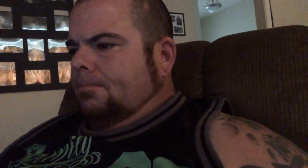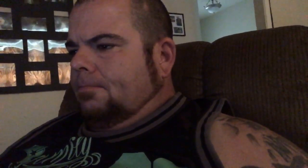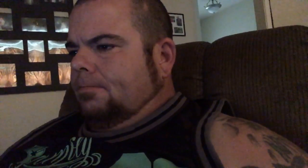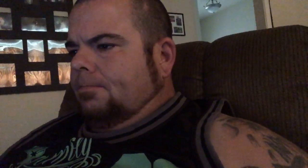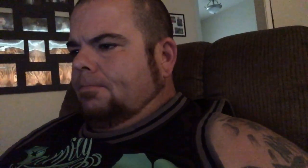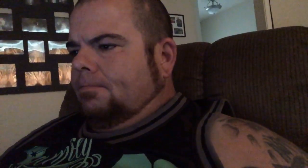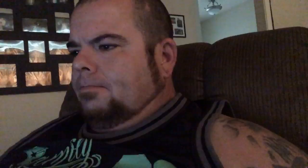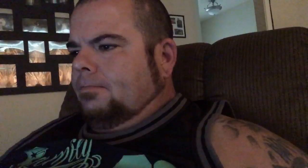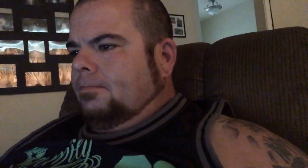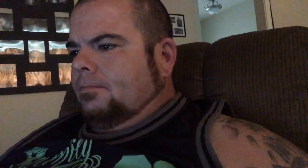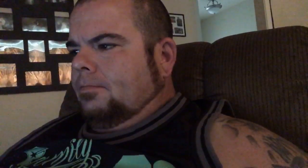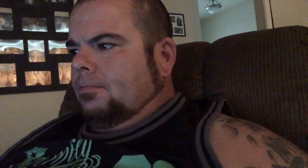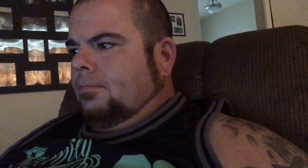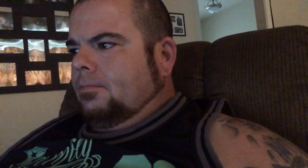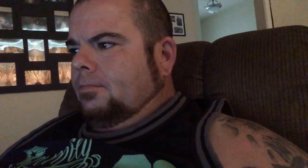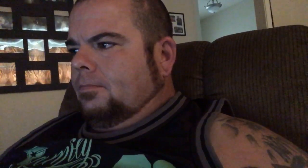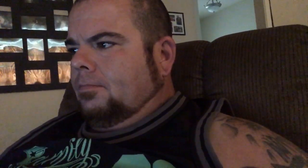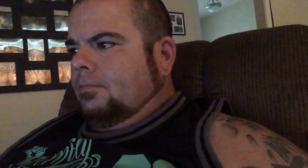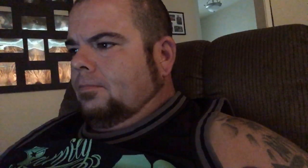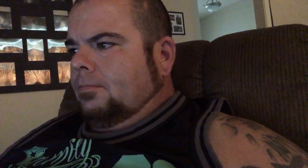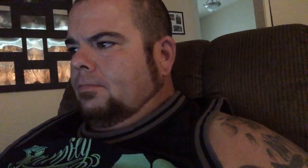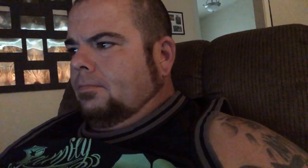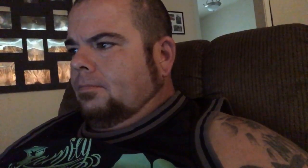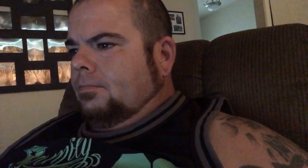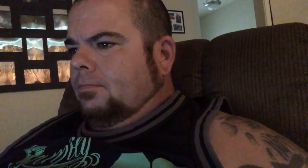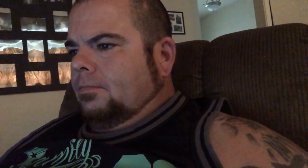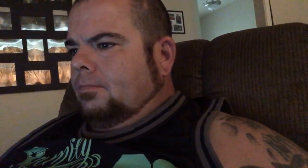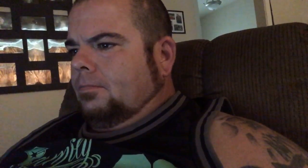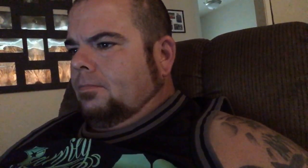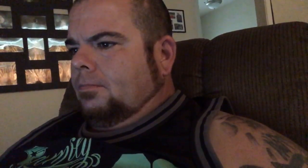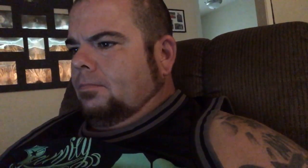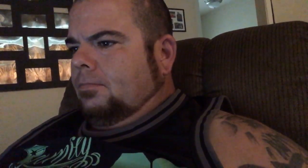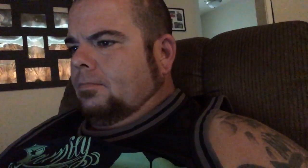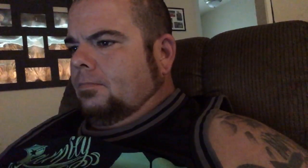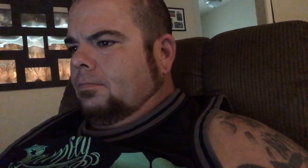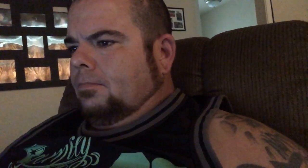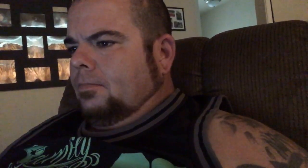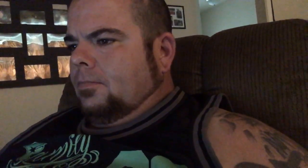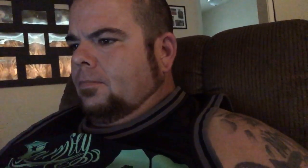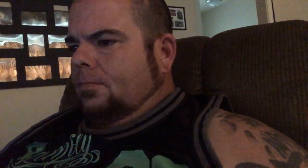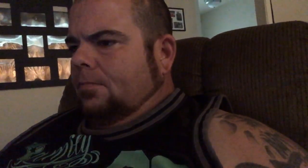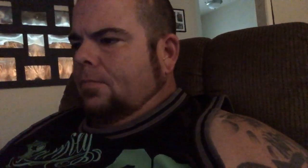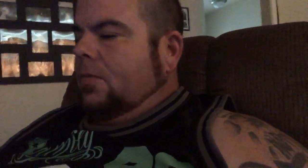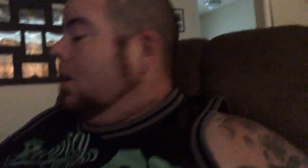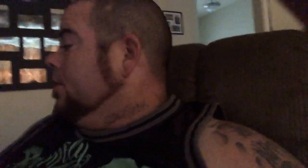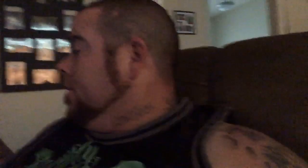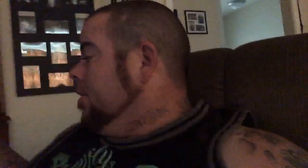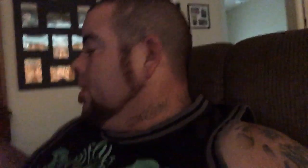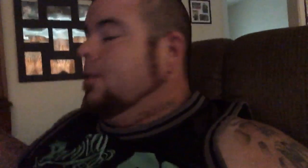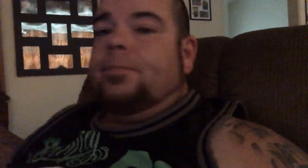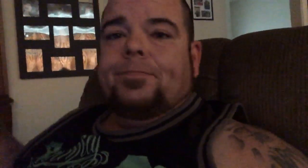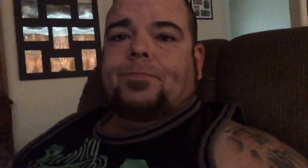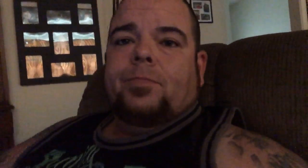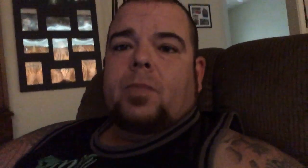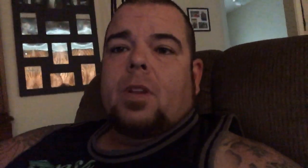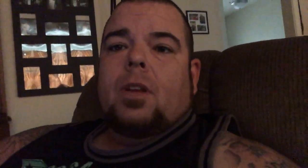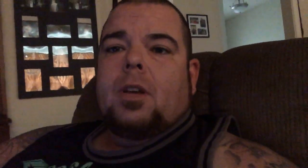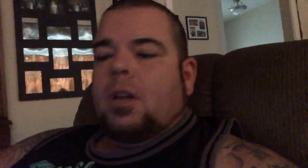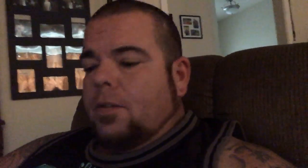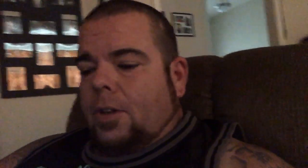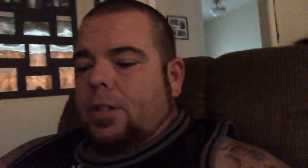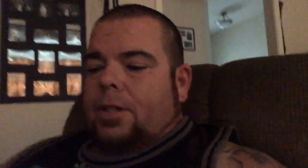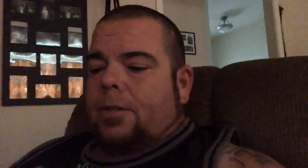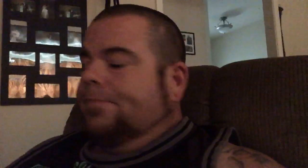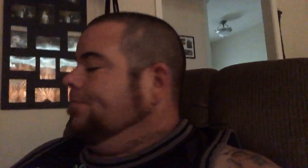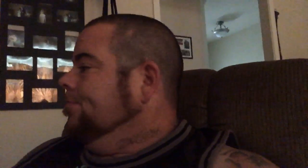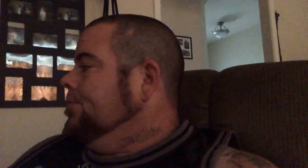replenished. What we need now is volunteers. We need more volunteers. Volunteers, huh?